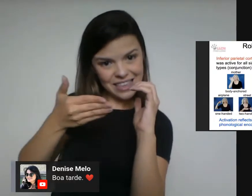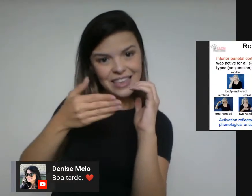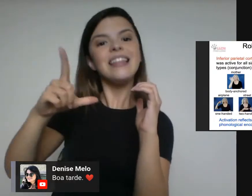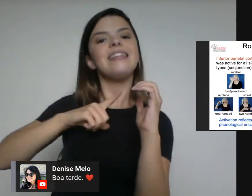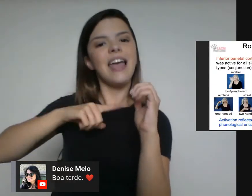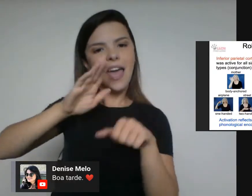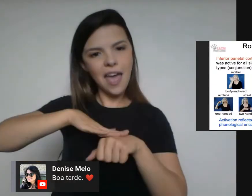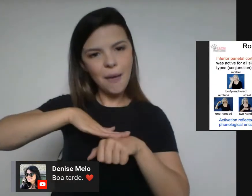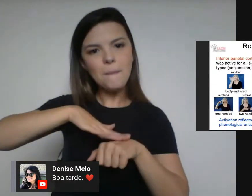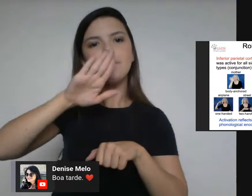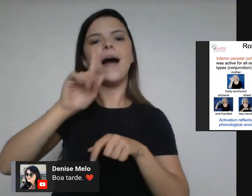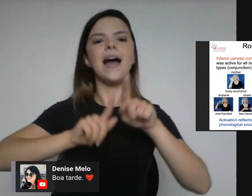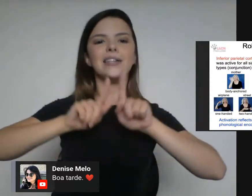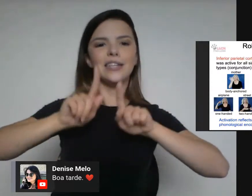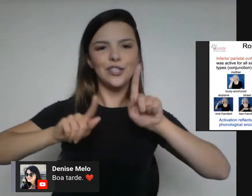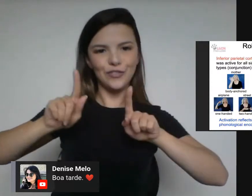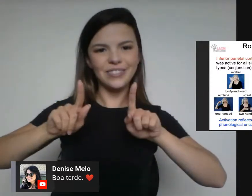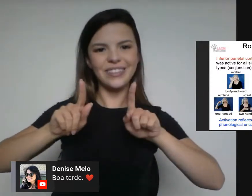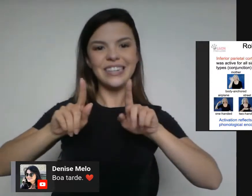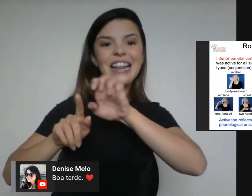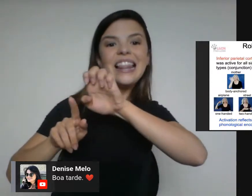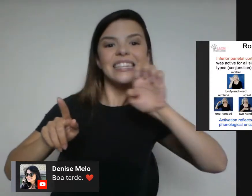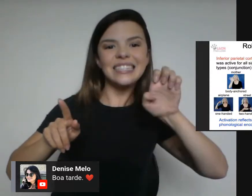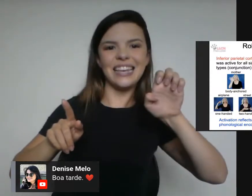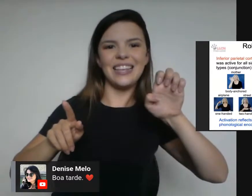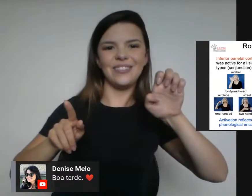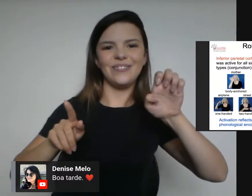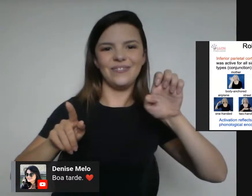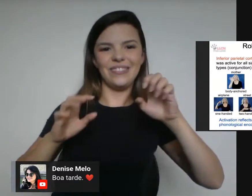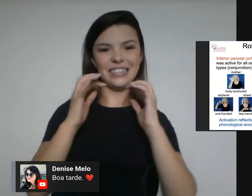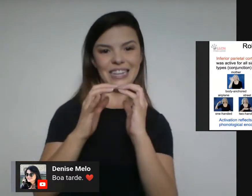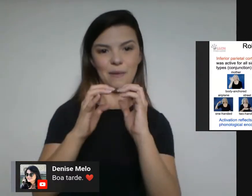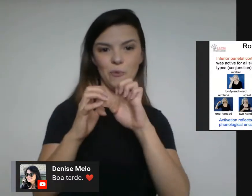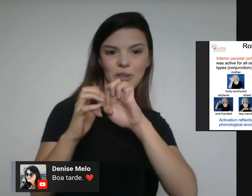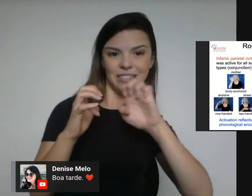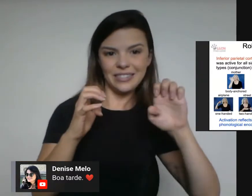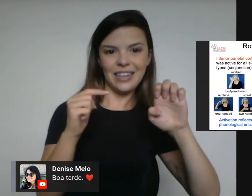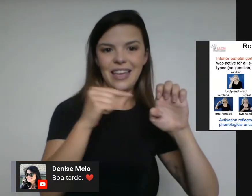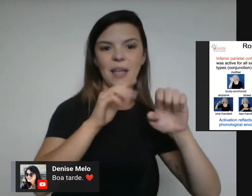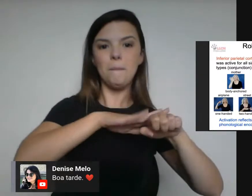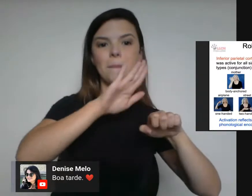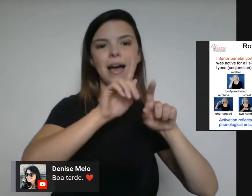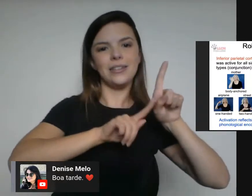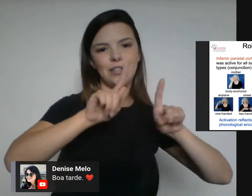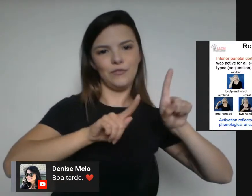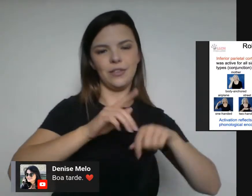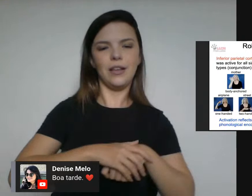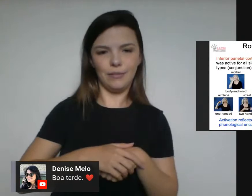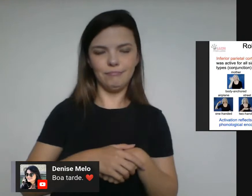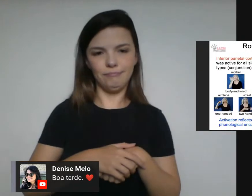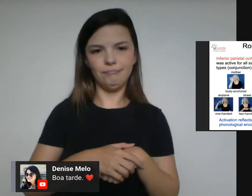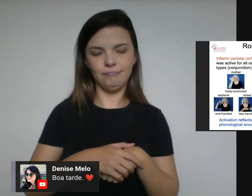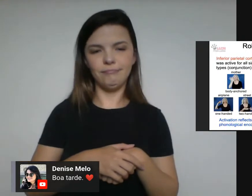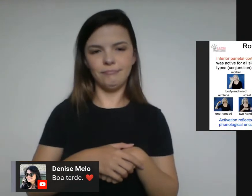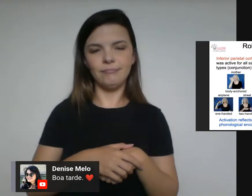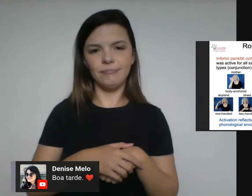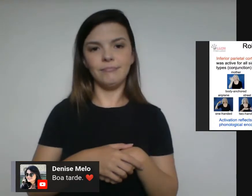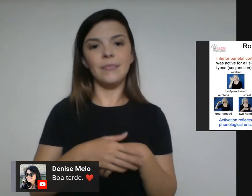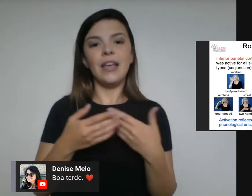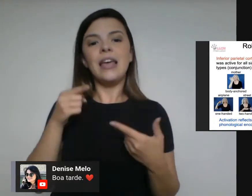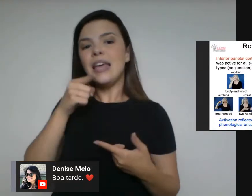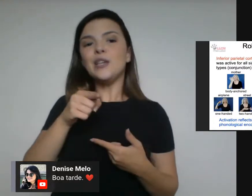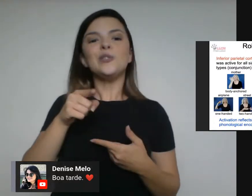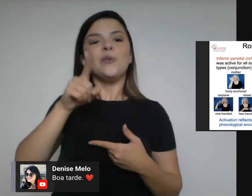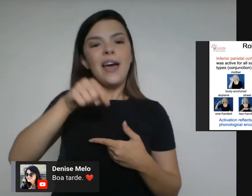more strong on the left. And what we think is going on here is this is part of this Parasylvian core language